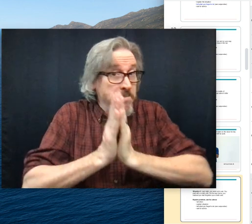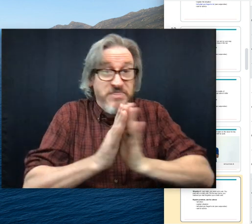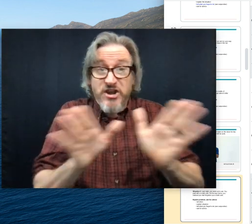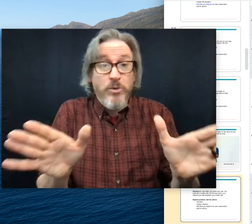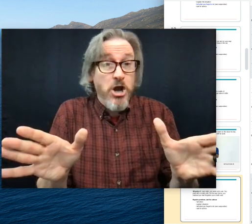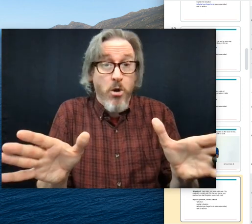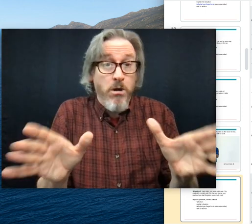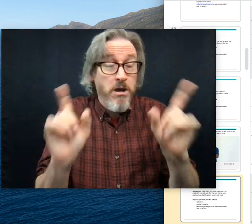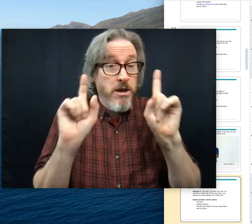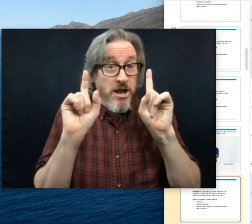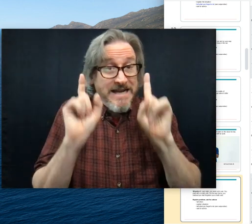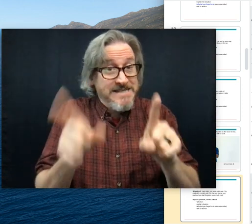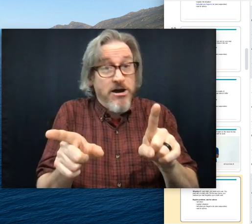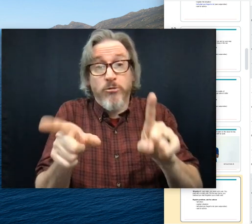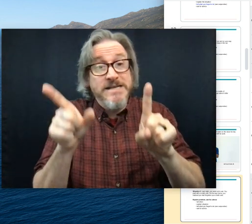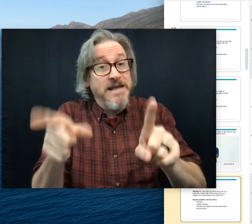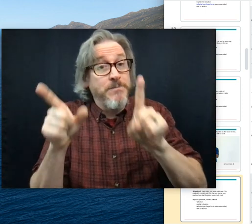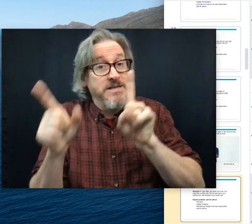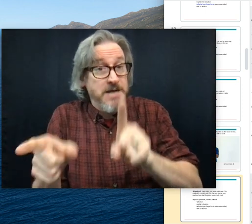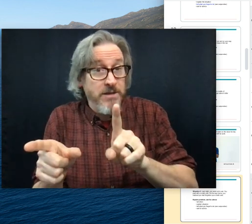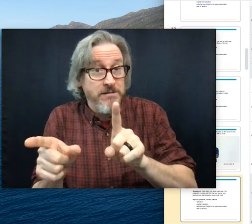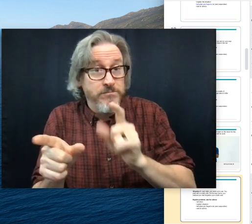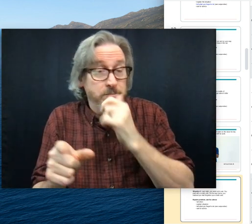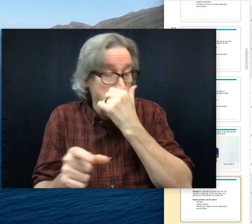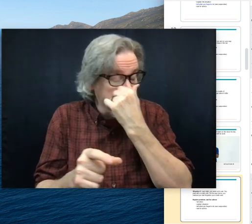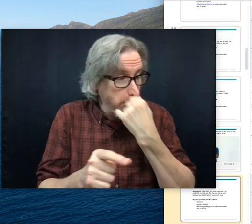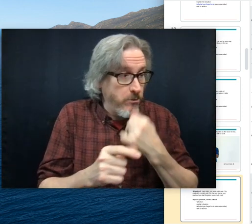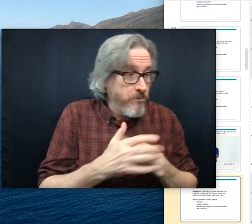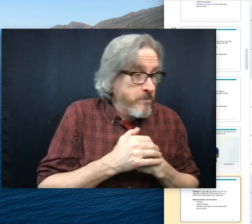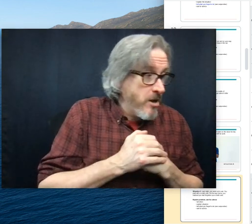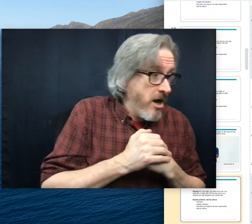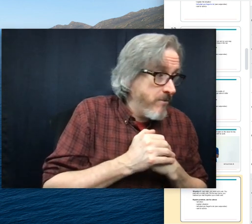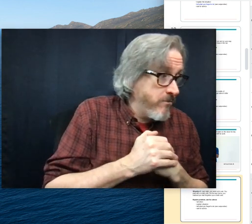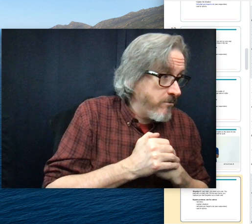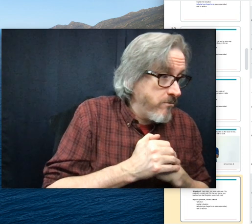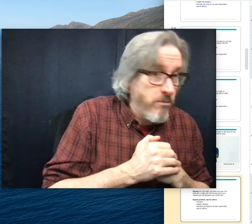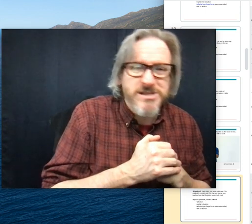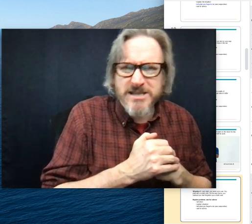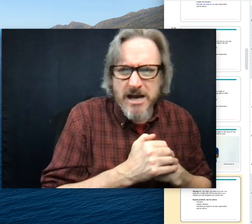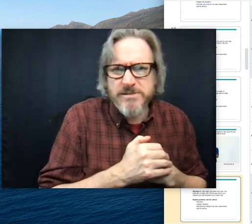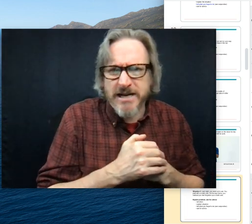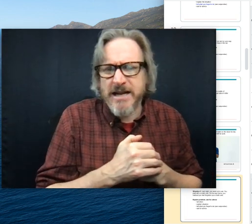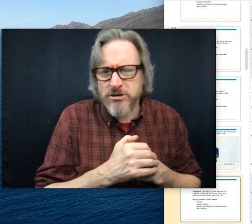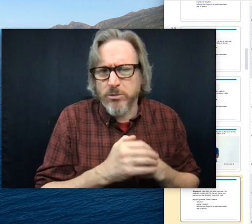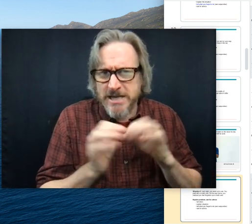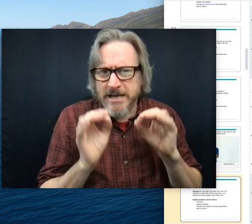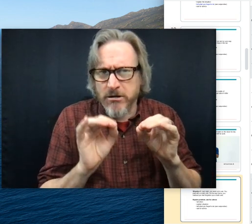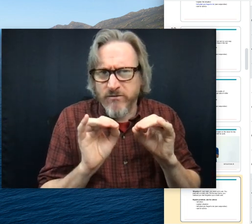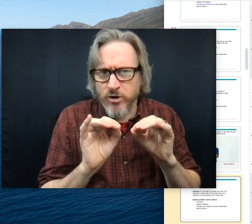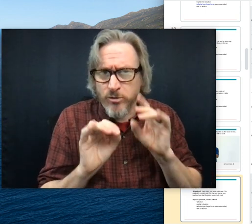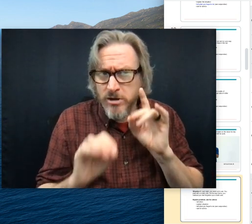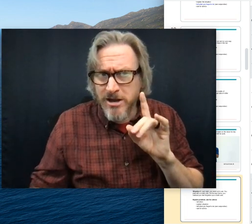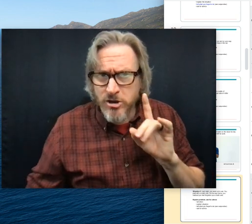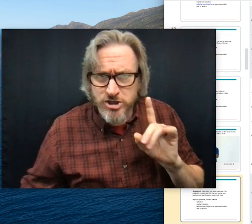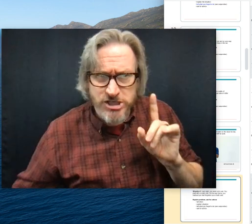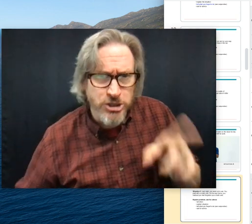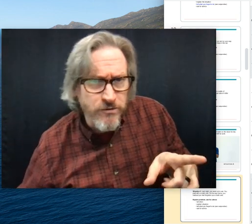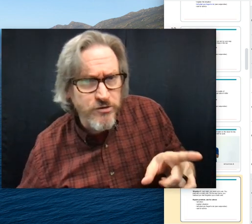So there we go. It's already set up in the timeline. So most of the time, Signing Naturally will take care of it for